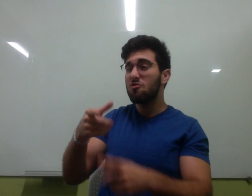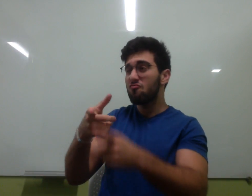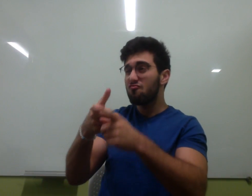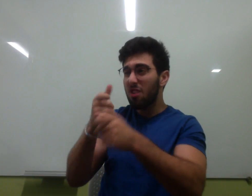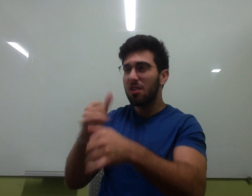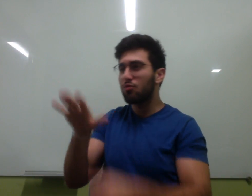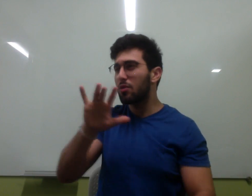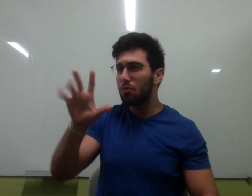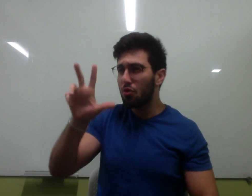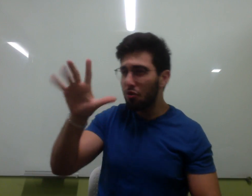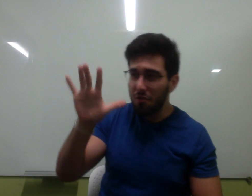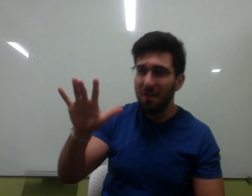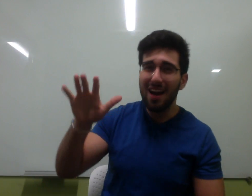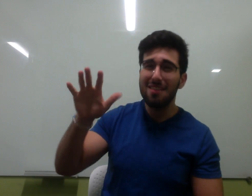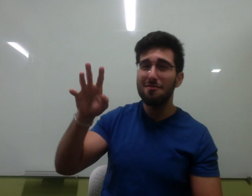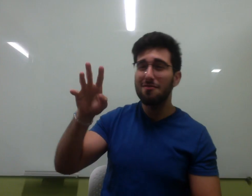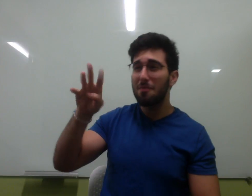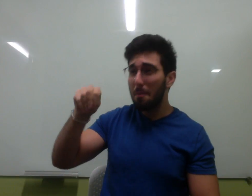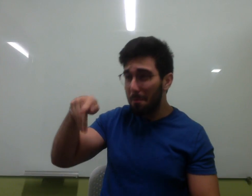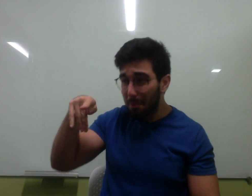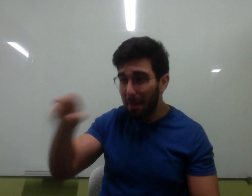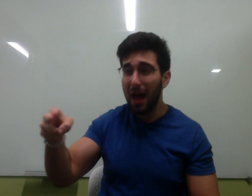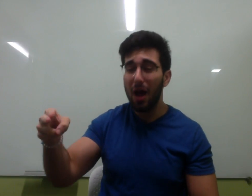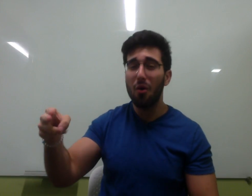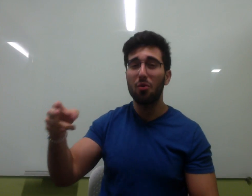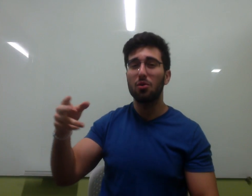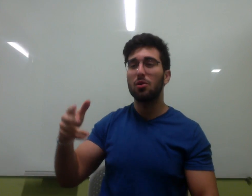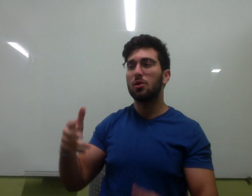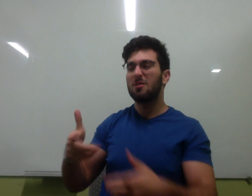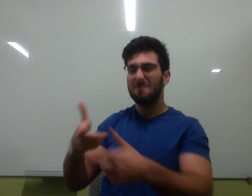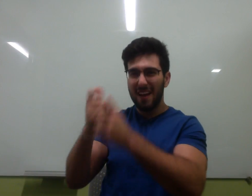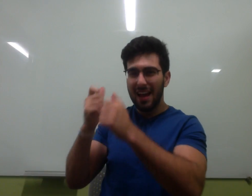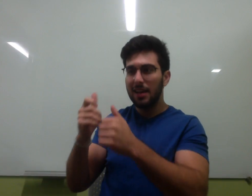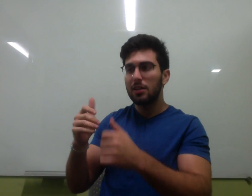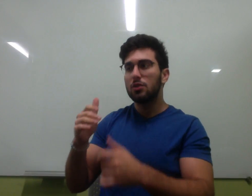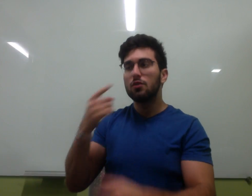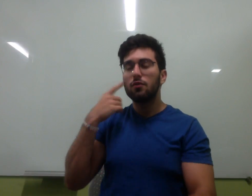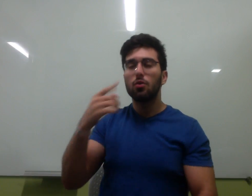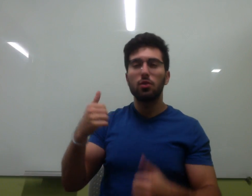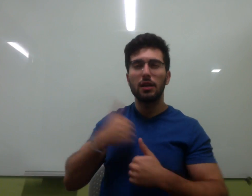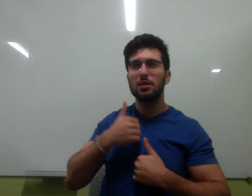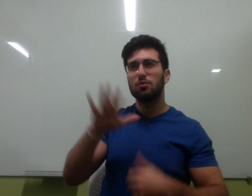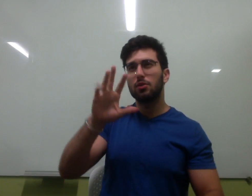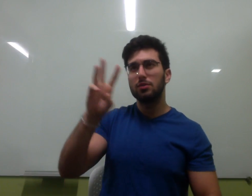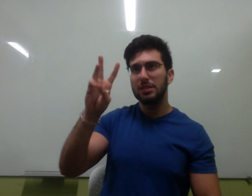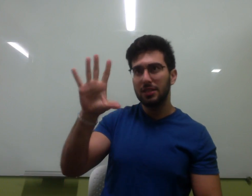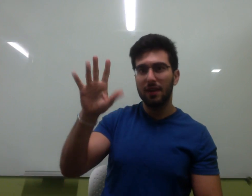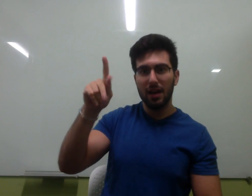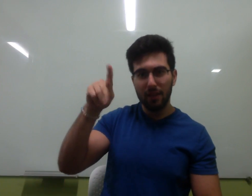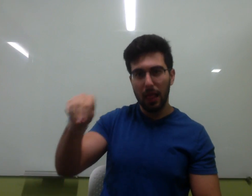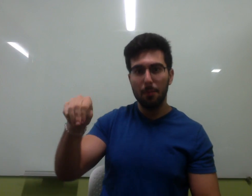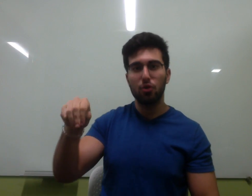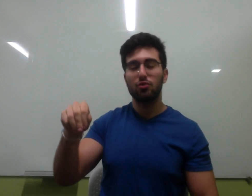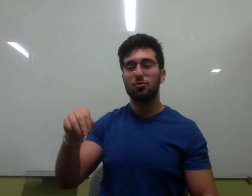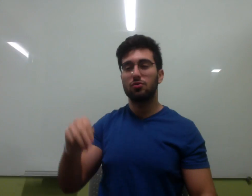that's 56 kilometers. Yep. We don't often do those conversions anymore. Well, we don't usually have an episode